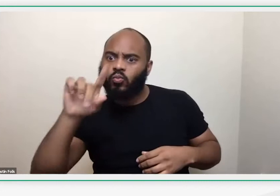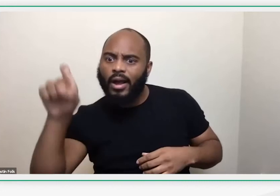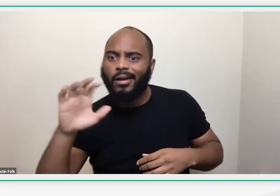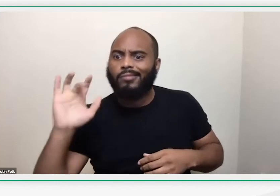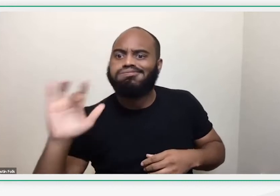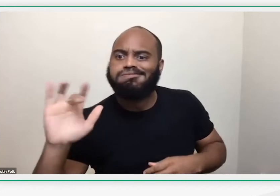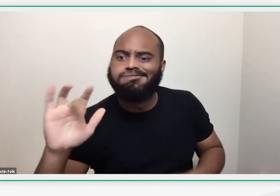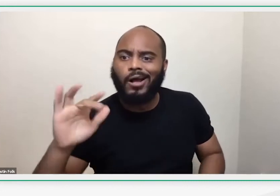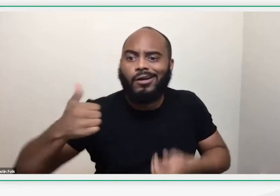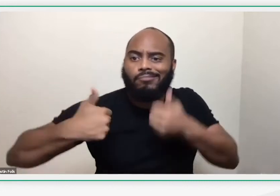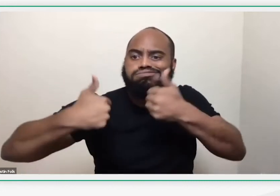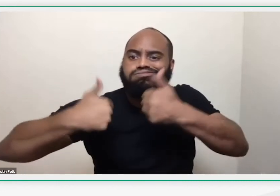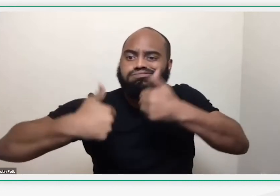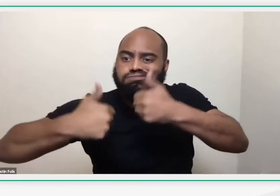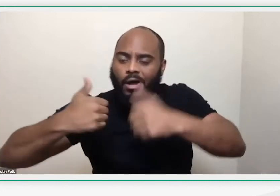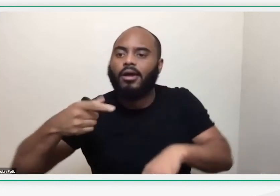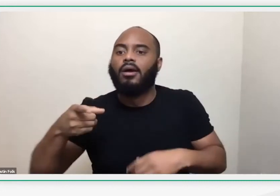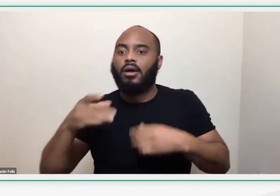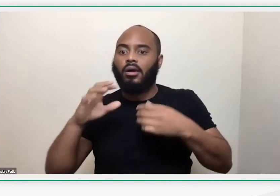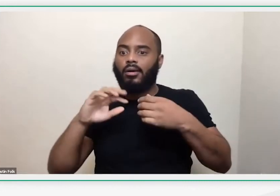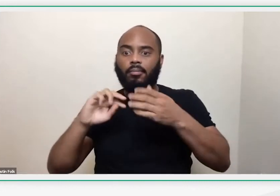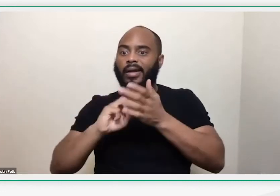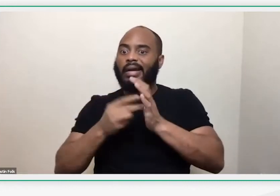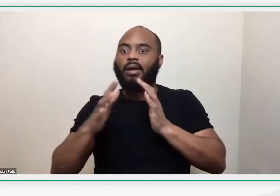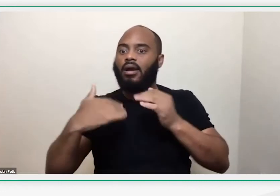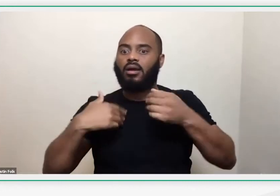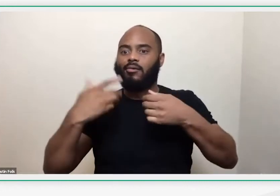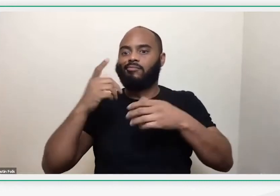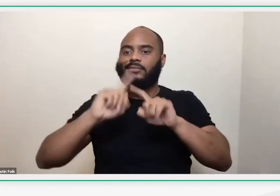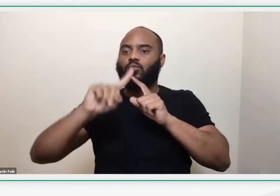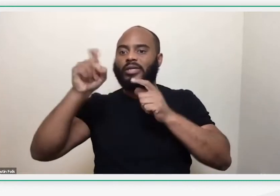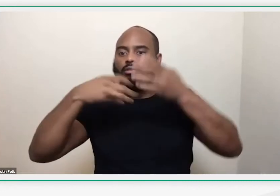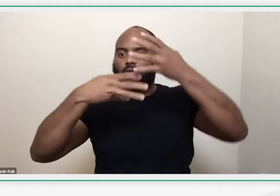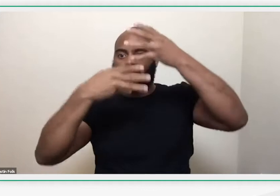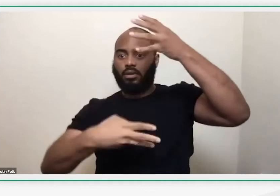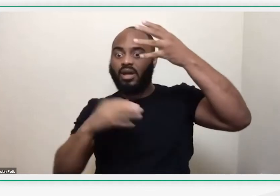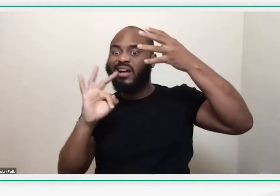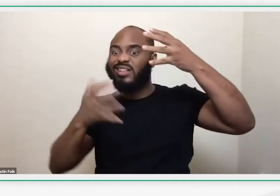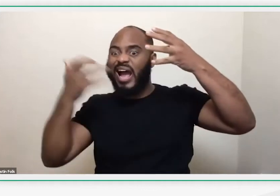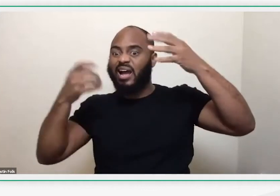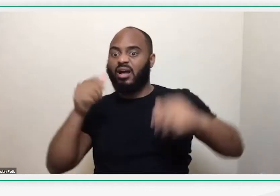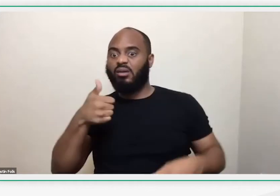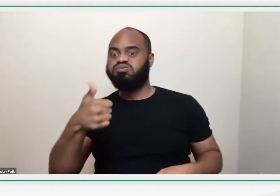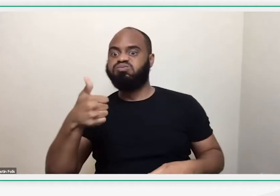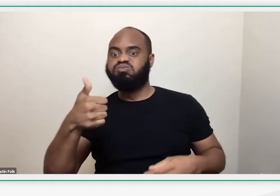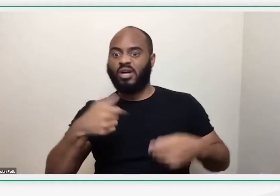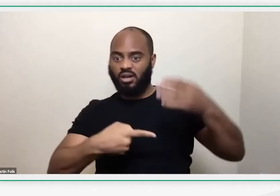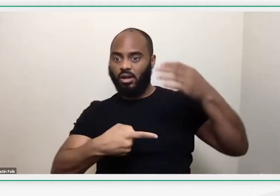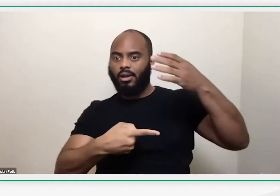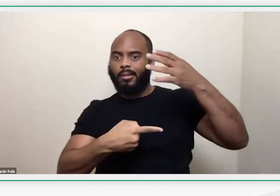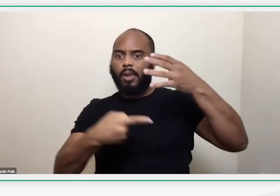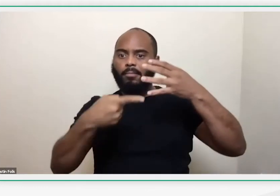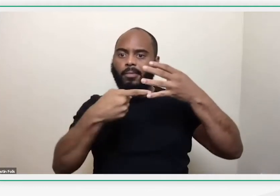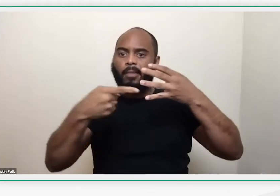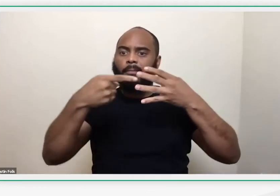present, if the audience members see a question in particular that they like, they can upvote that question, which means